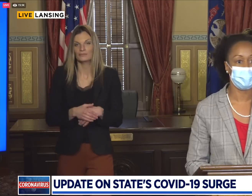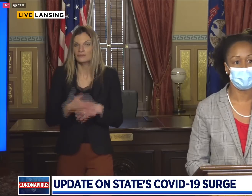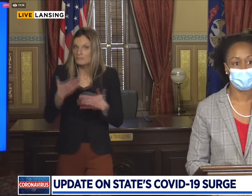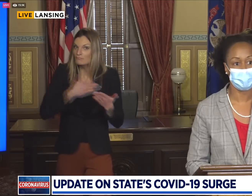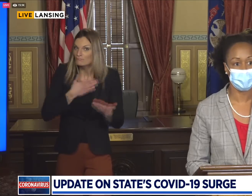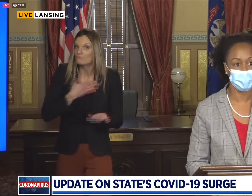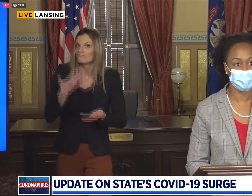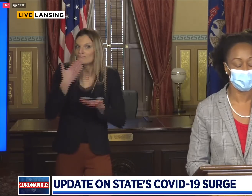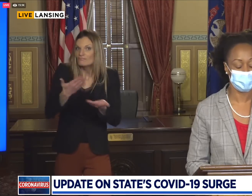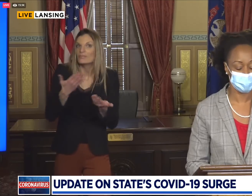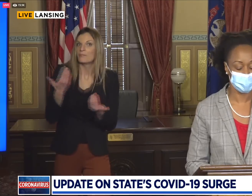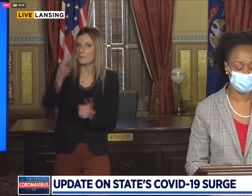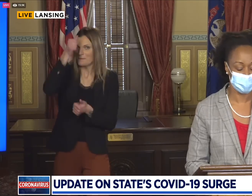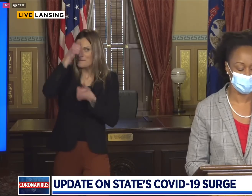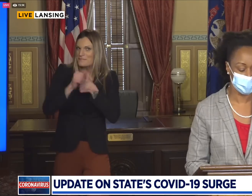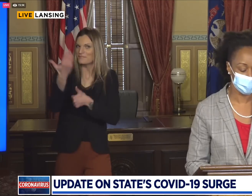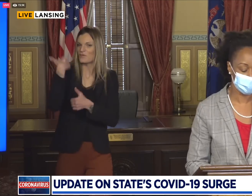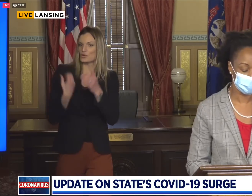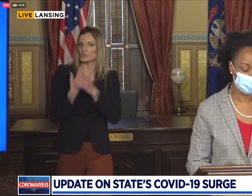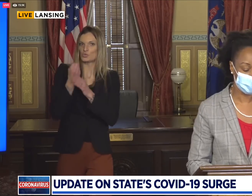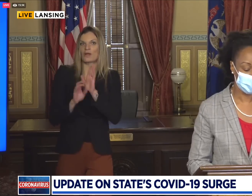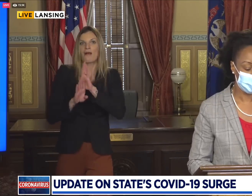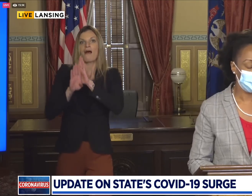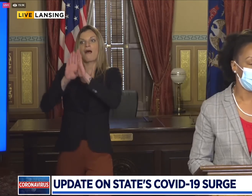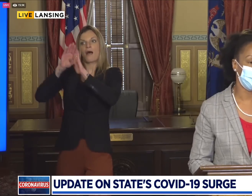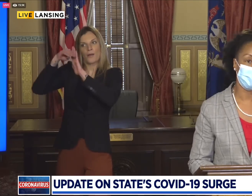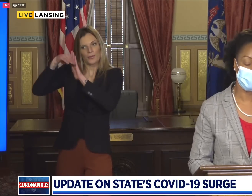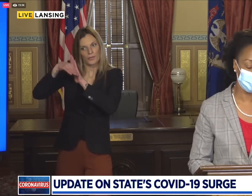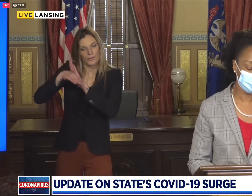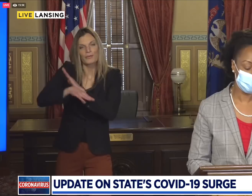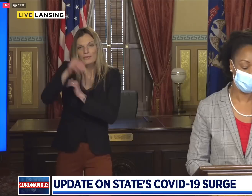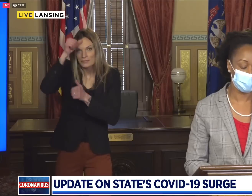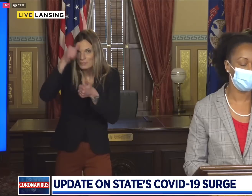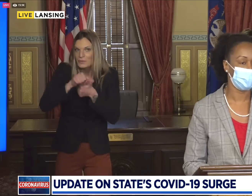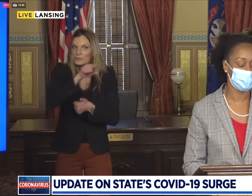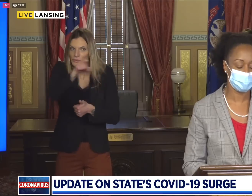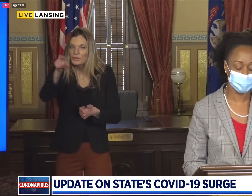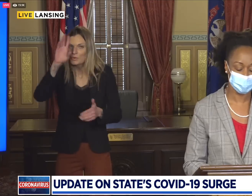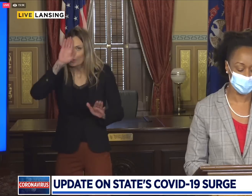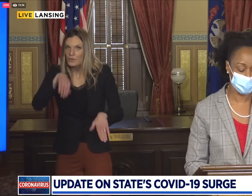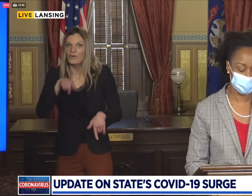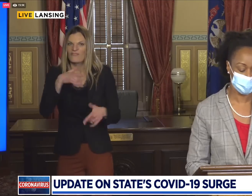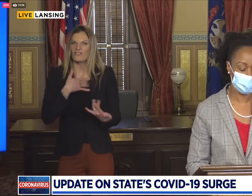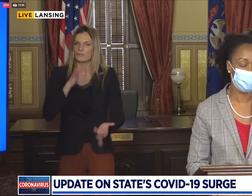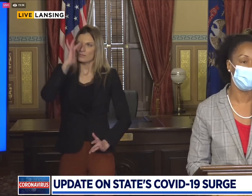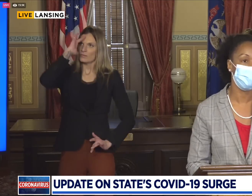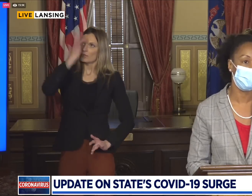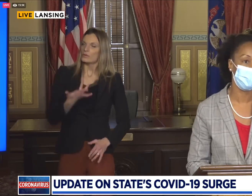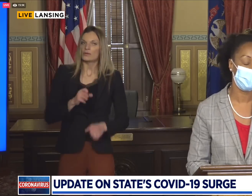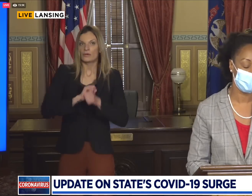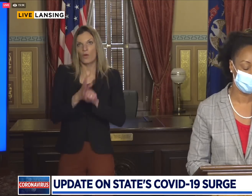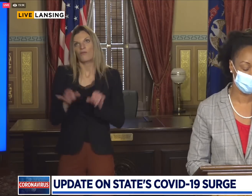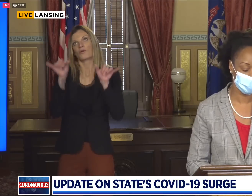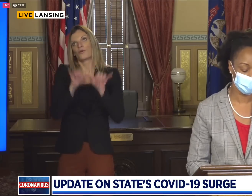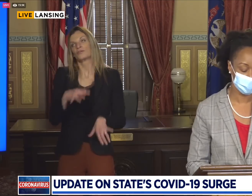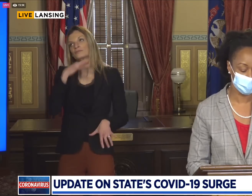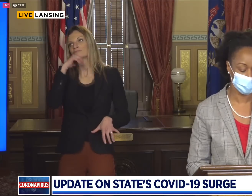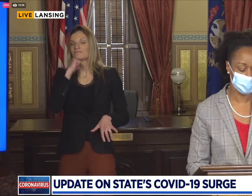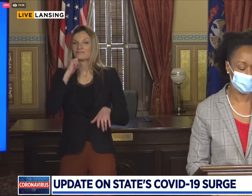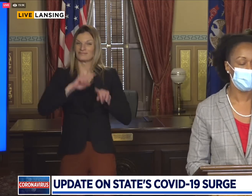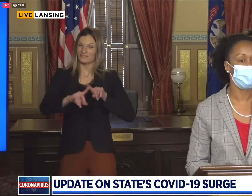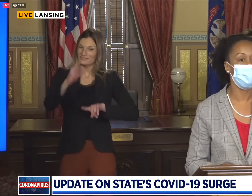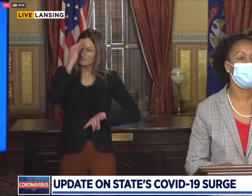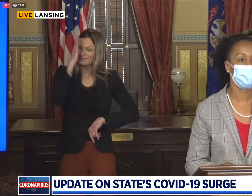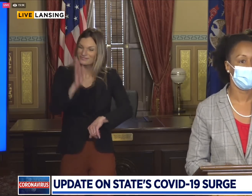we brought our curve down in the spring so well. I know people are tired of living like this, but we really have to double